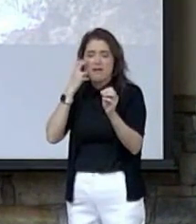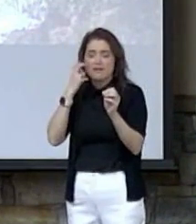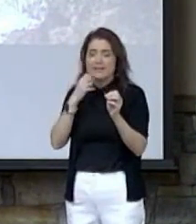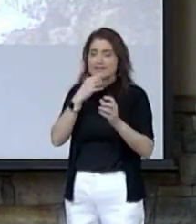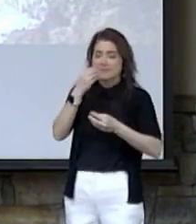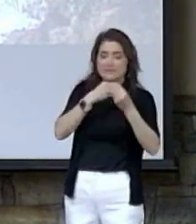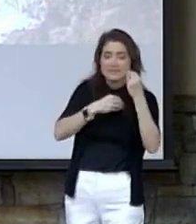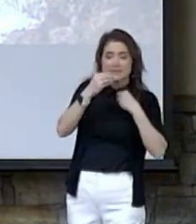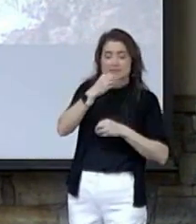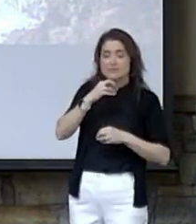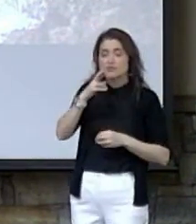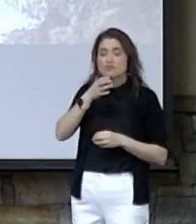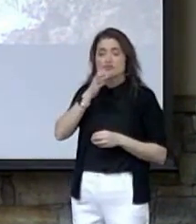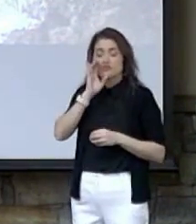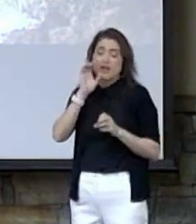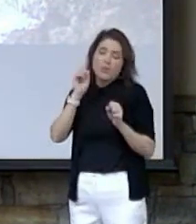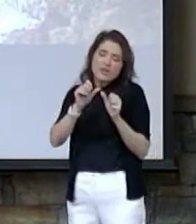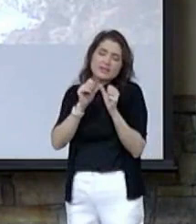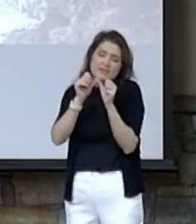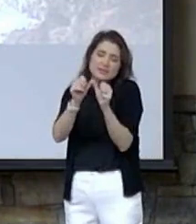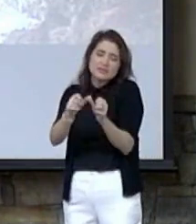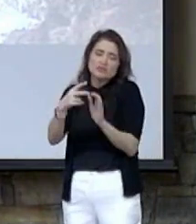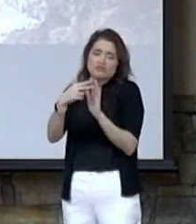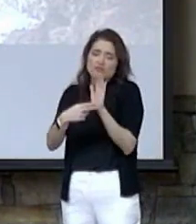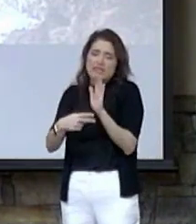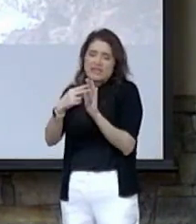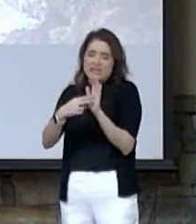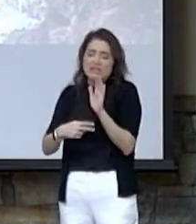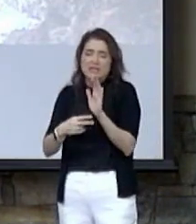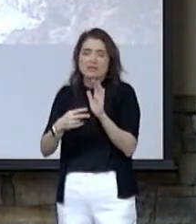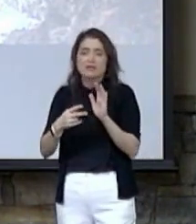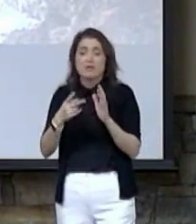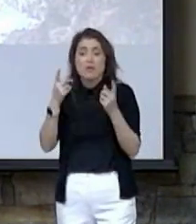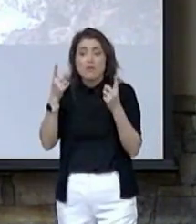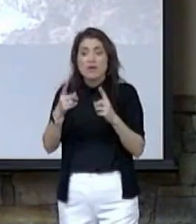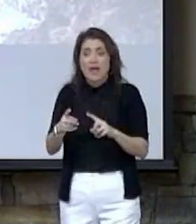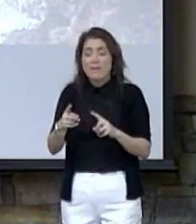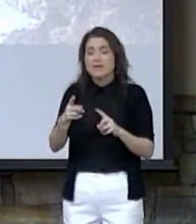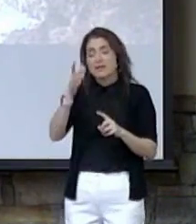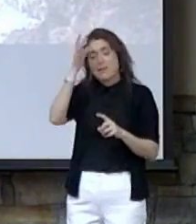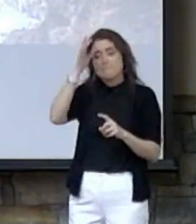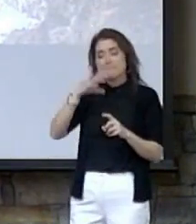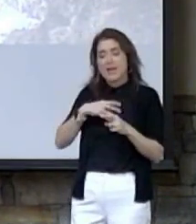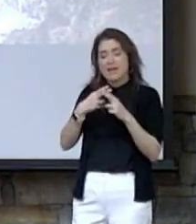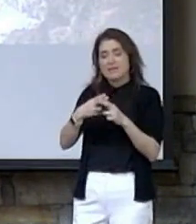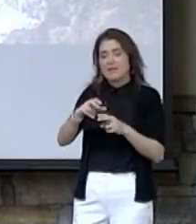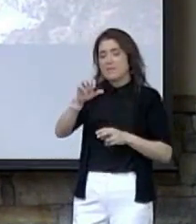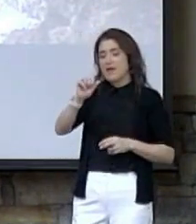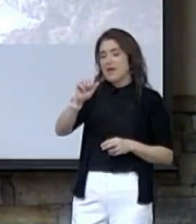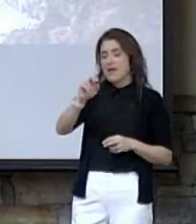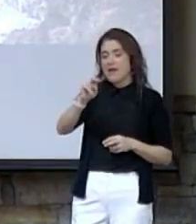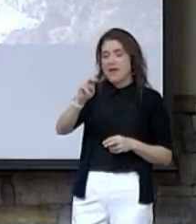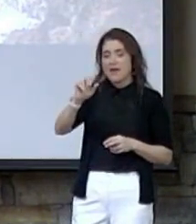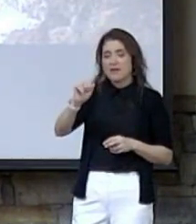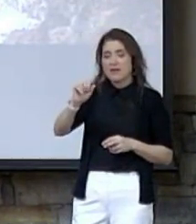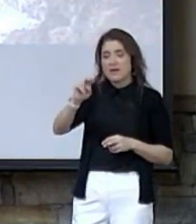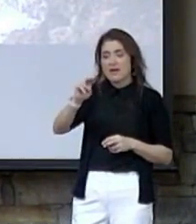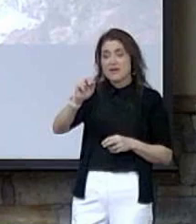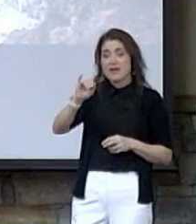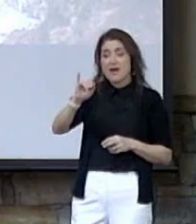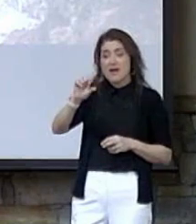or drank. And we could continue reading, and we would read about a man named Ananias that would go to